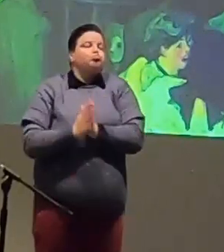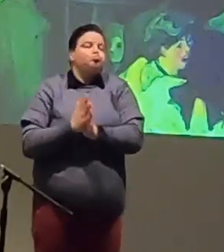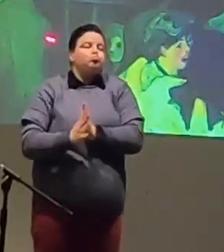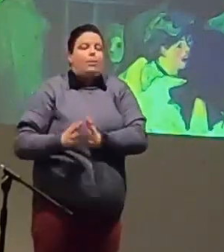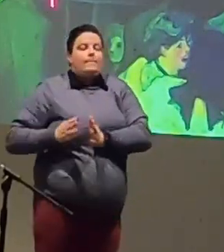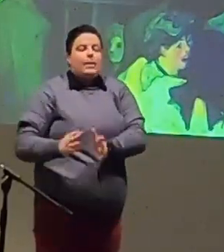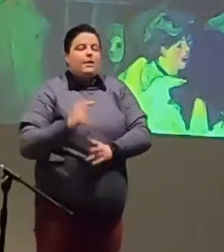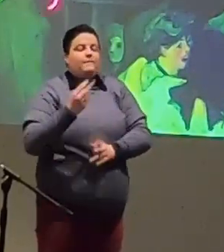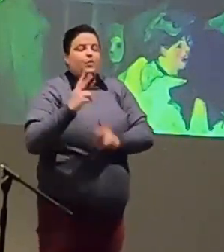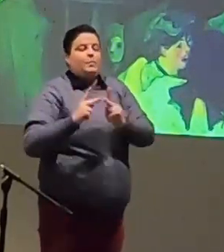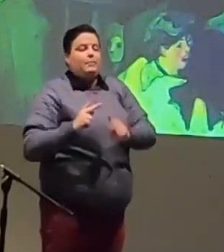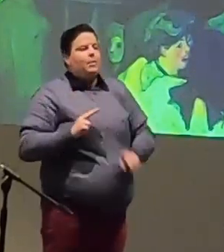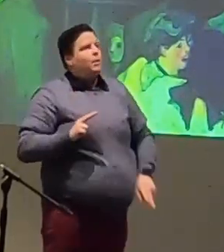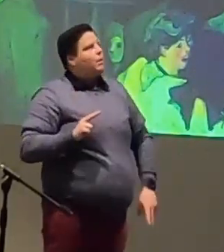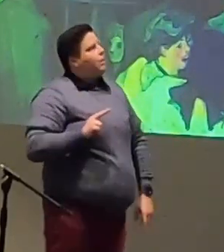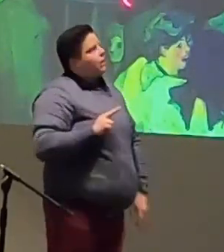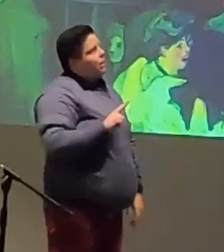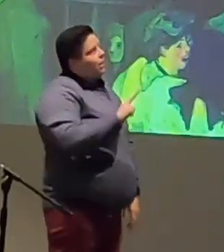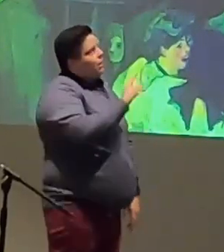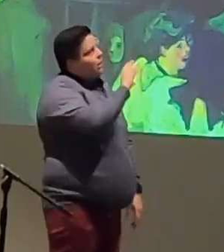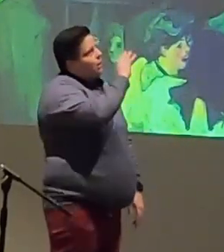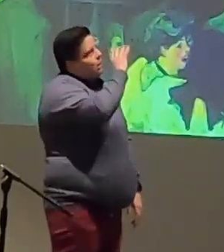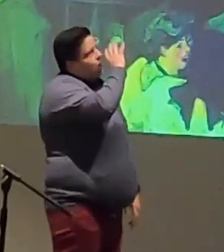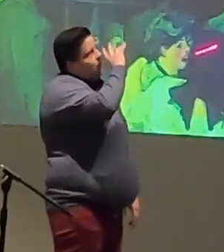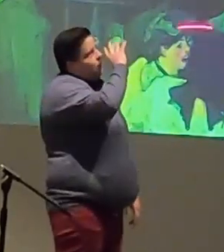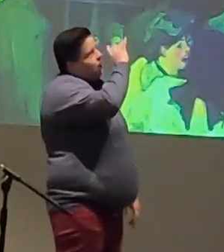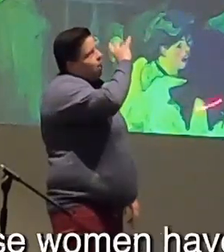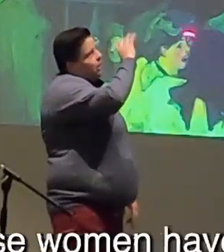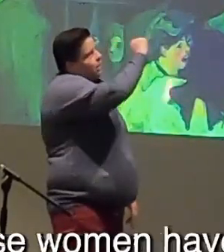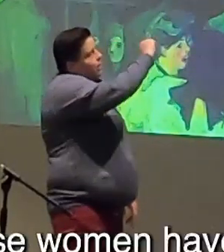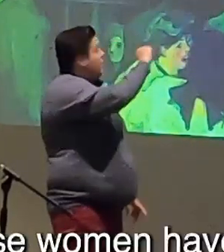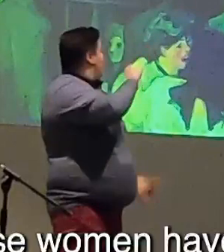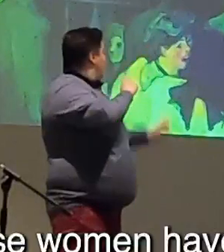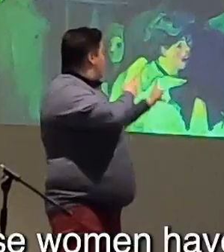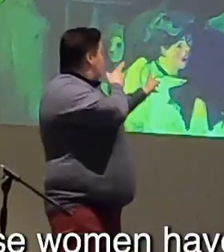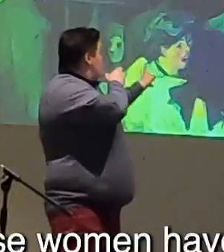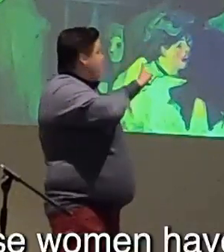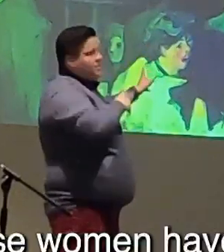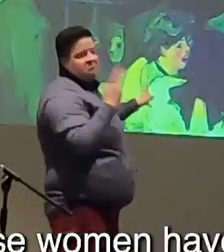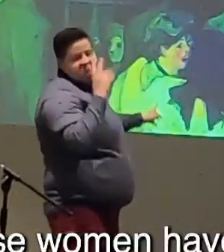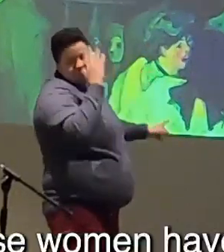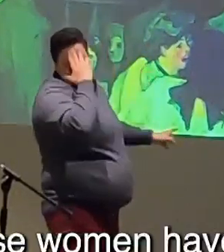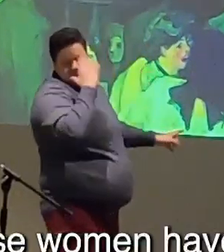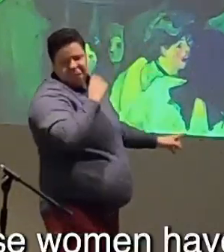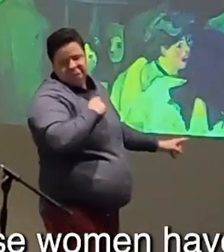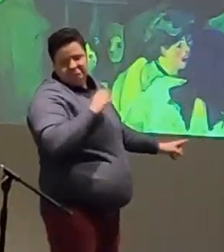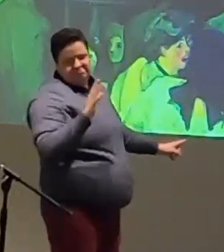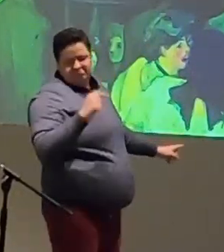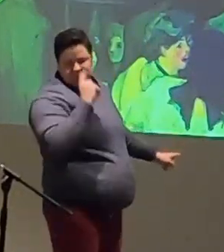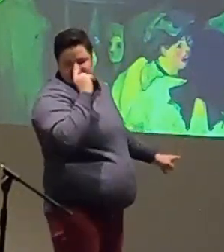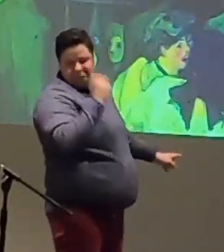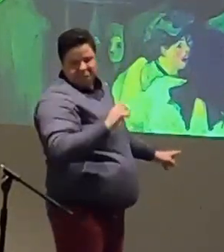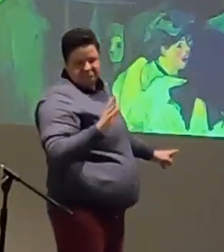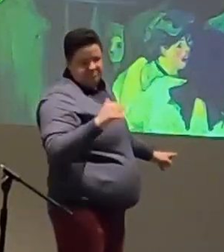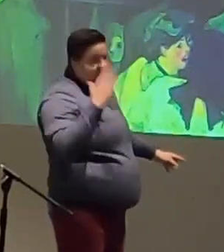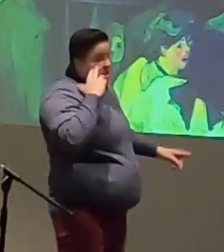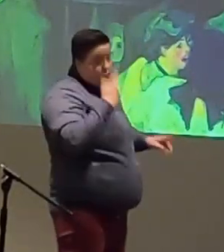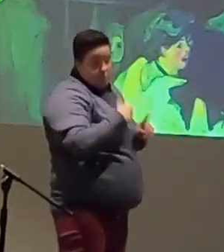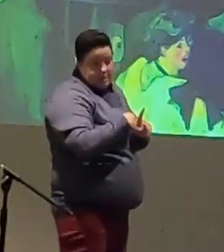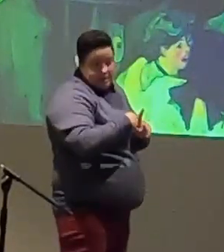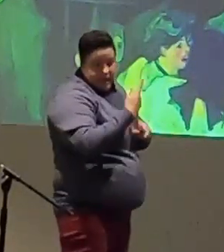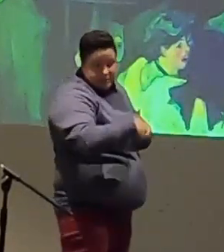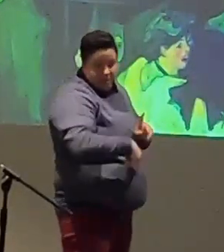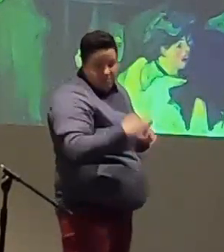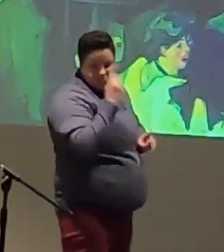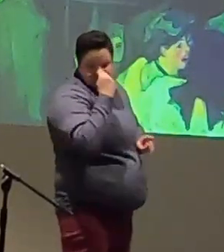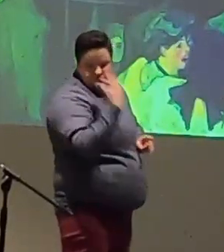a few people are actually sort of mesmerized by what they're seeing here. These women have seen this before, they're not interested. They know they have to go next month.